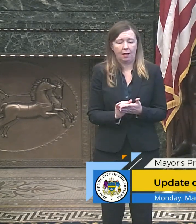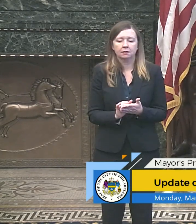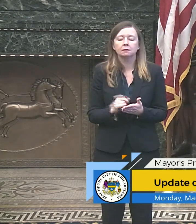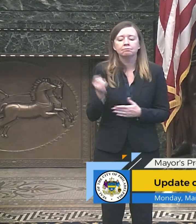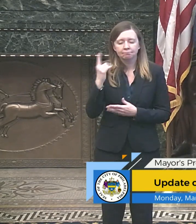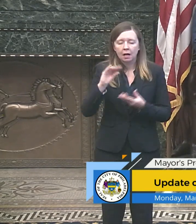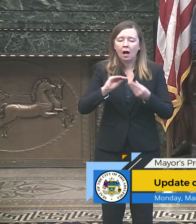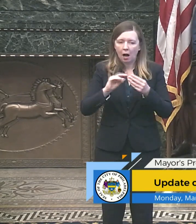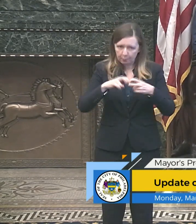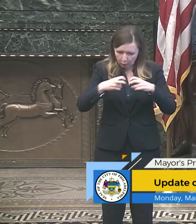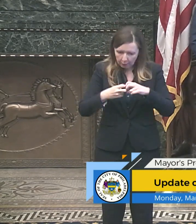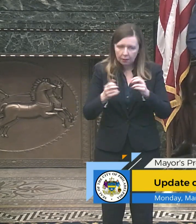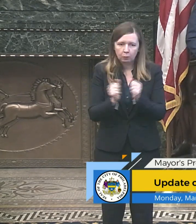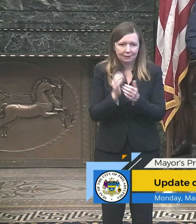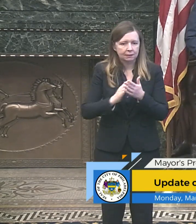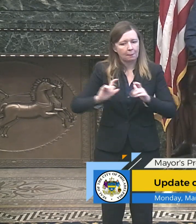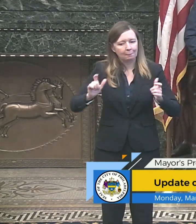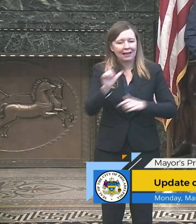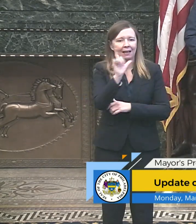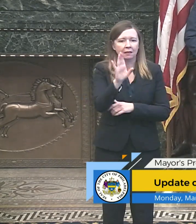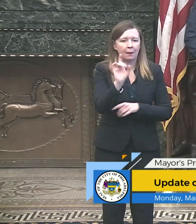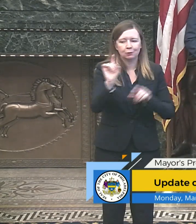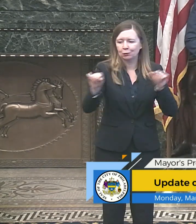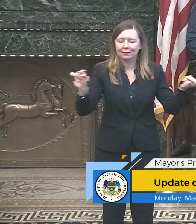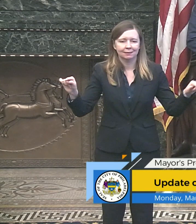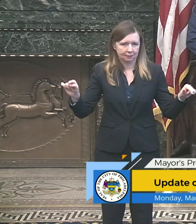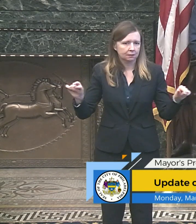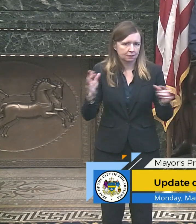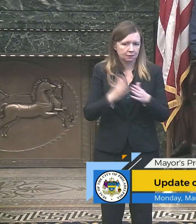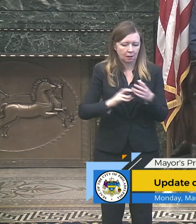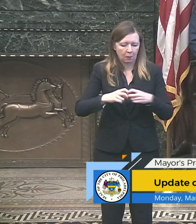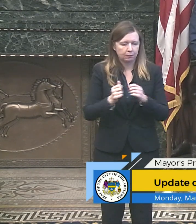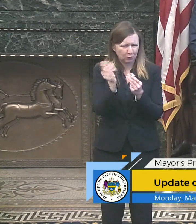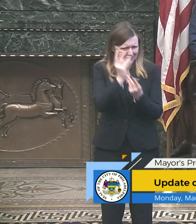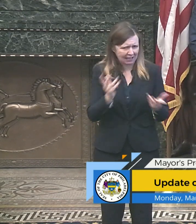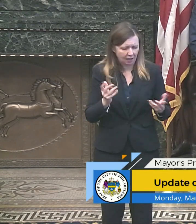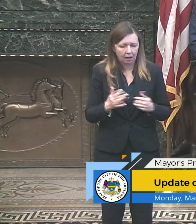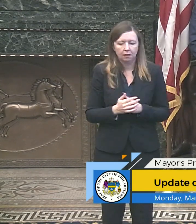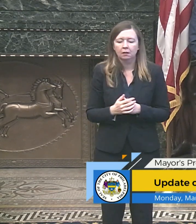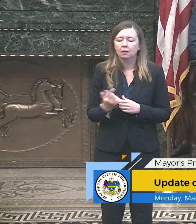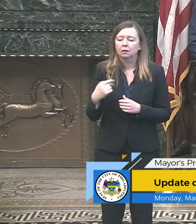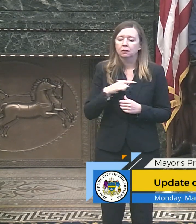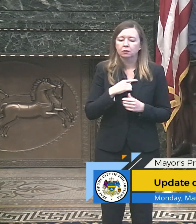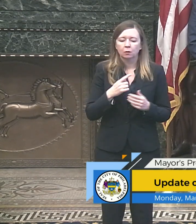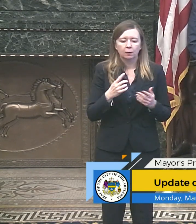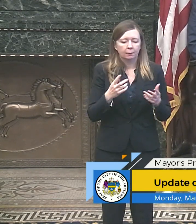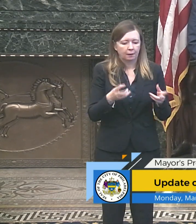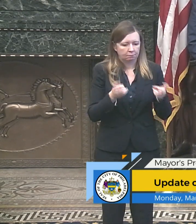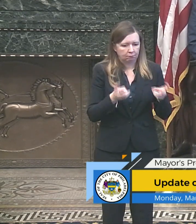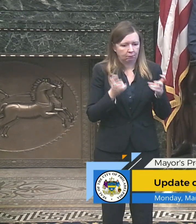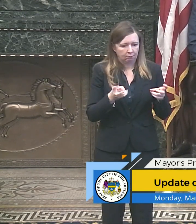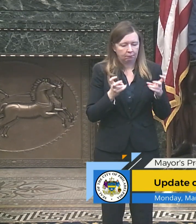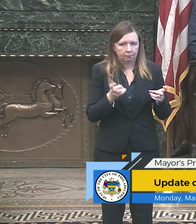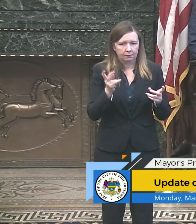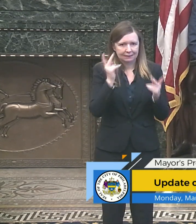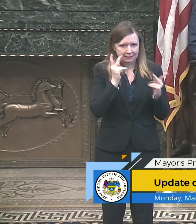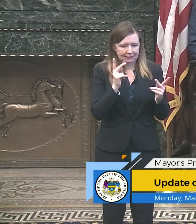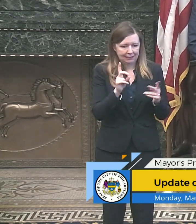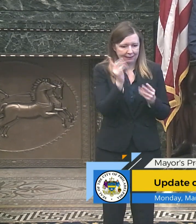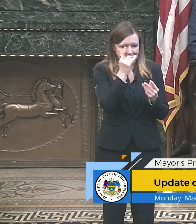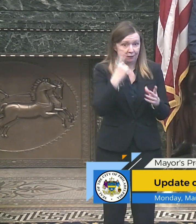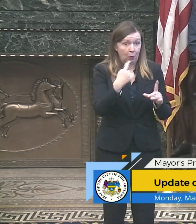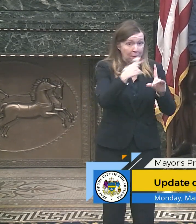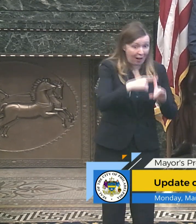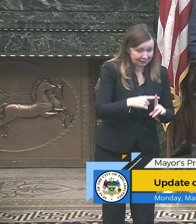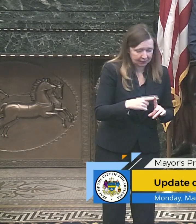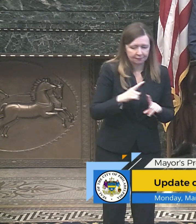with the data feed from some of the big laboratories, and we spent time cleaning the data for the positives, but we haven't cleaned the data for the negatives.